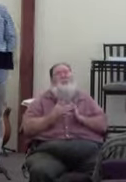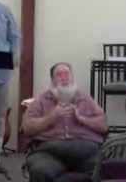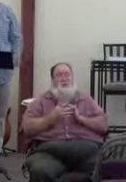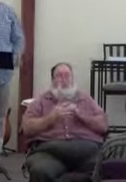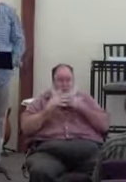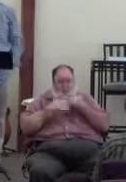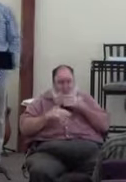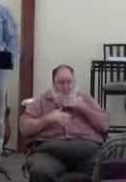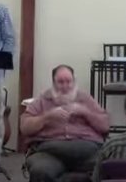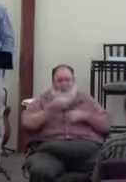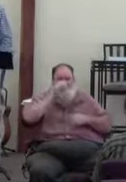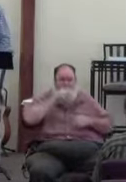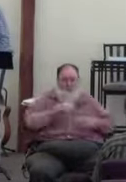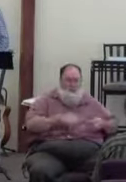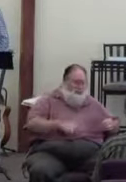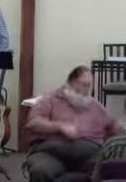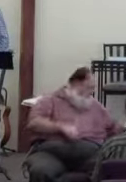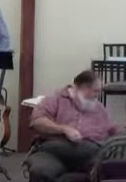Lord.